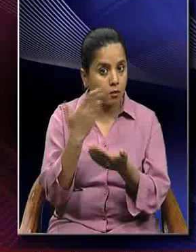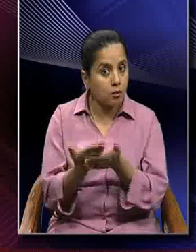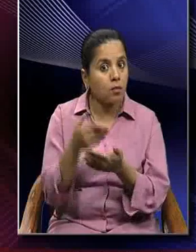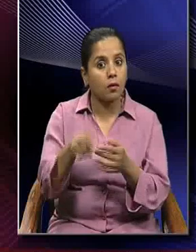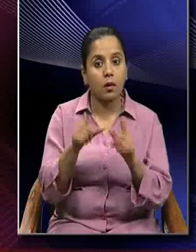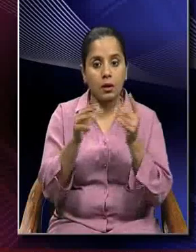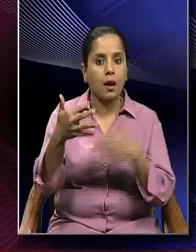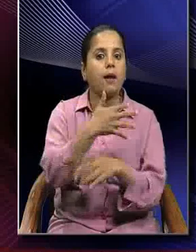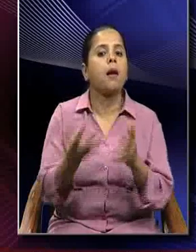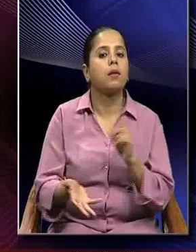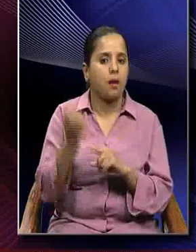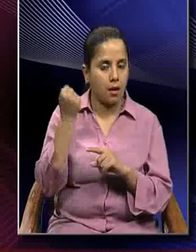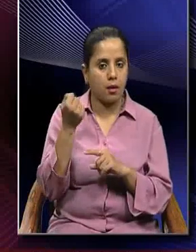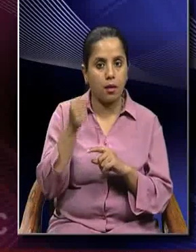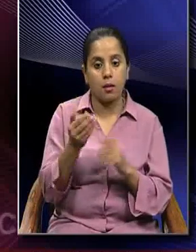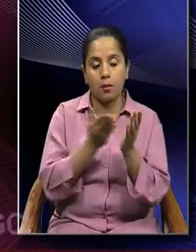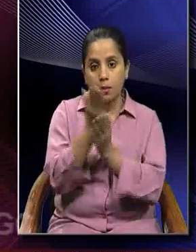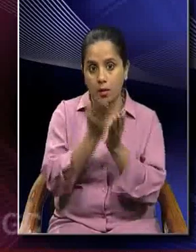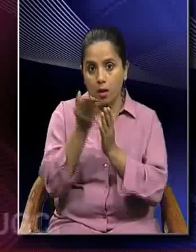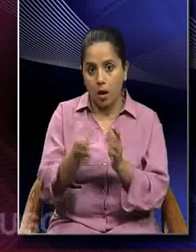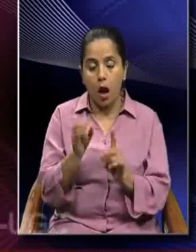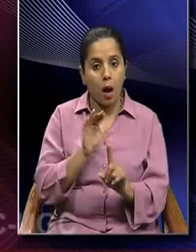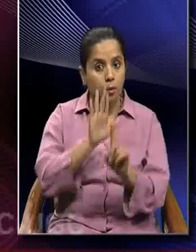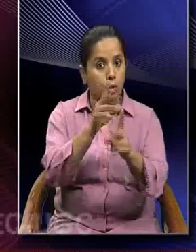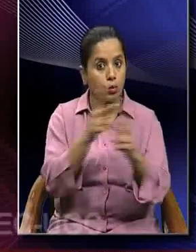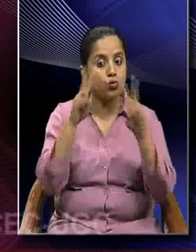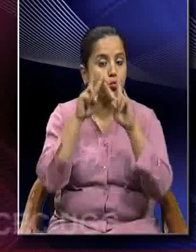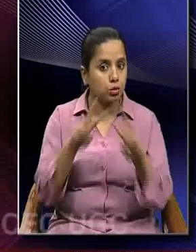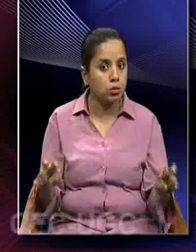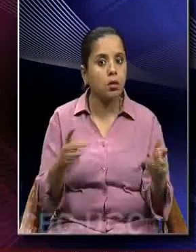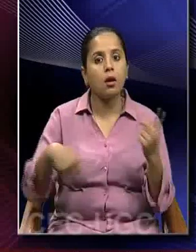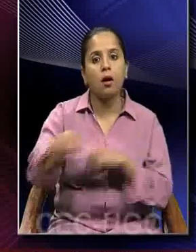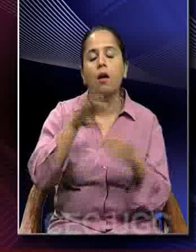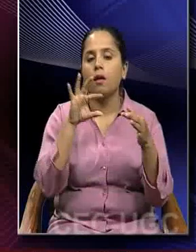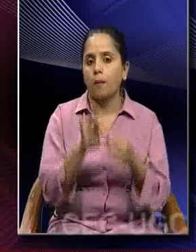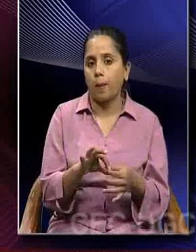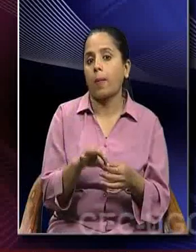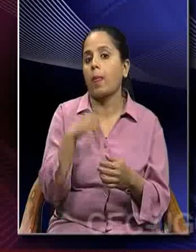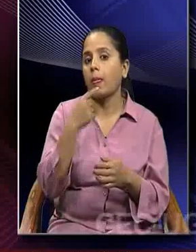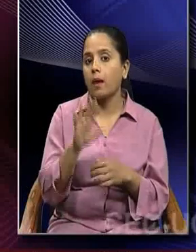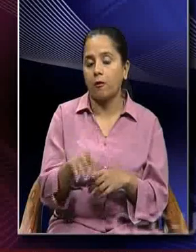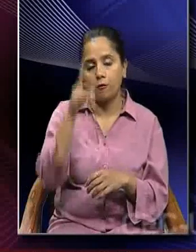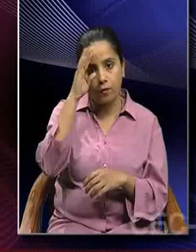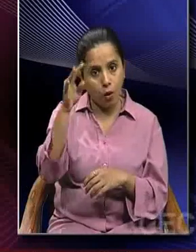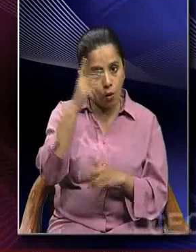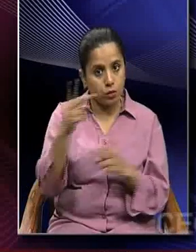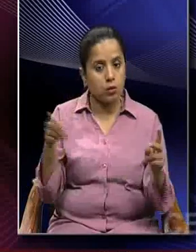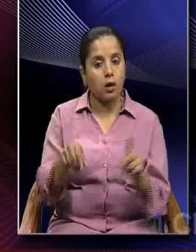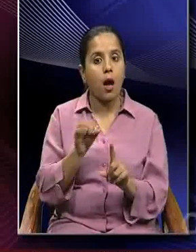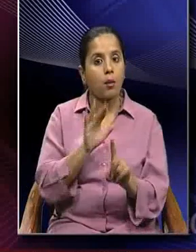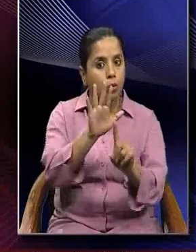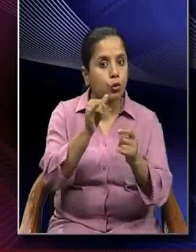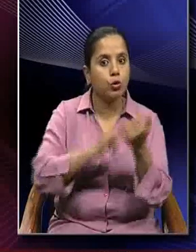obtained. The methodological approaches to research are based again on the philosophical approaches to